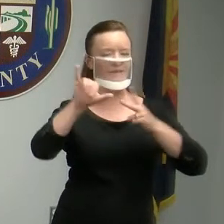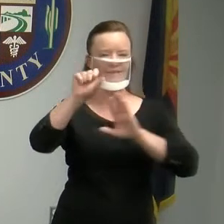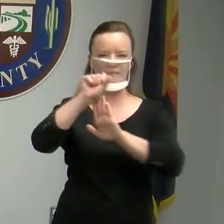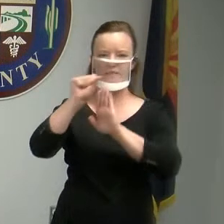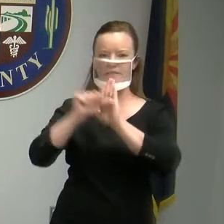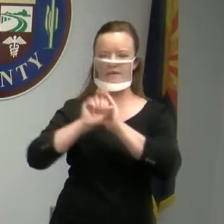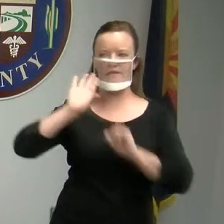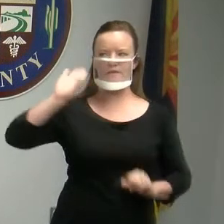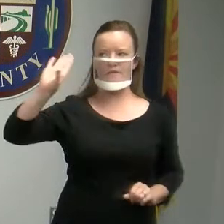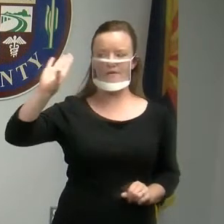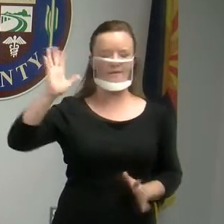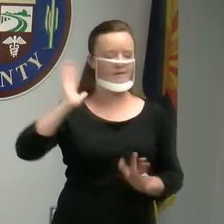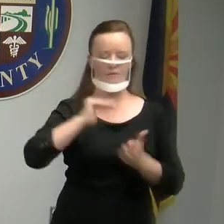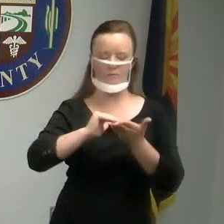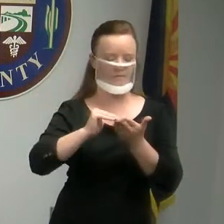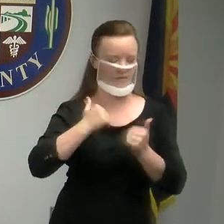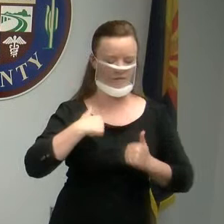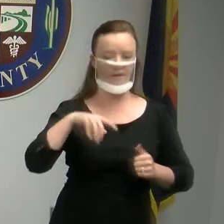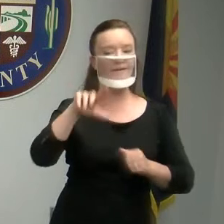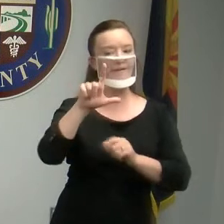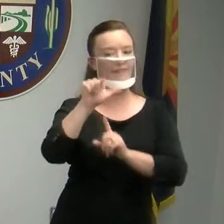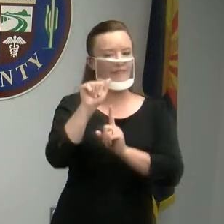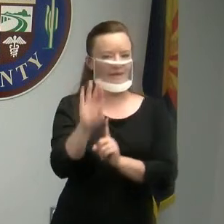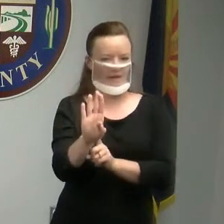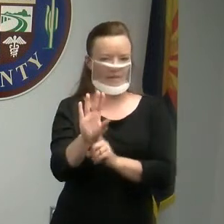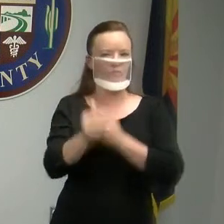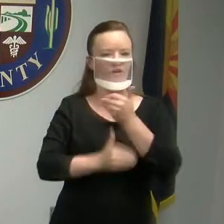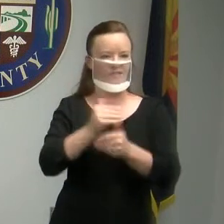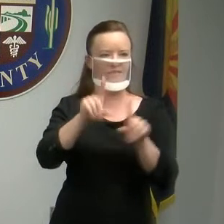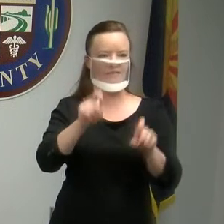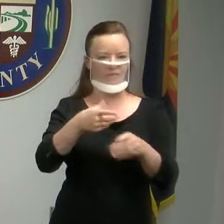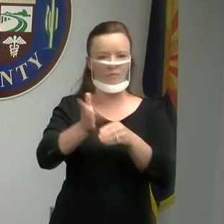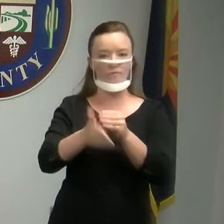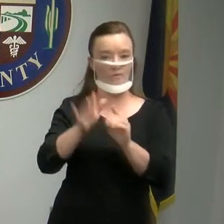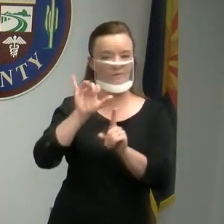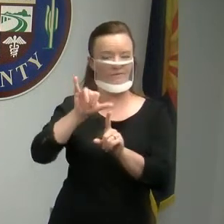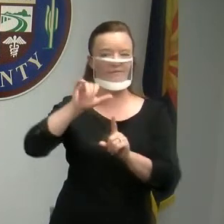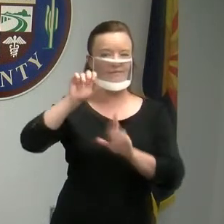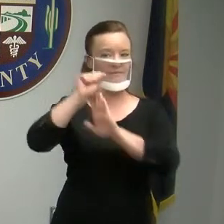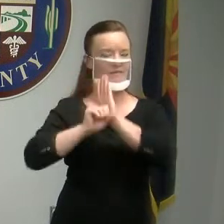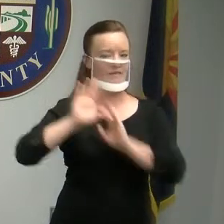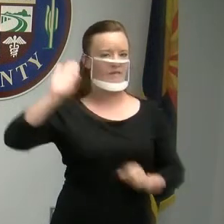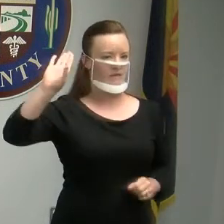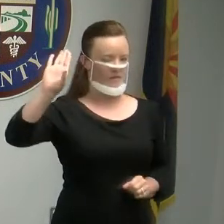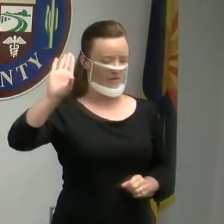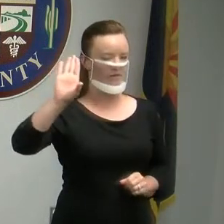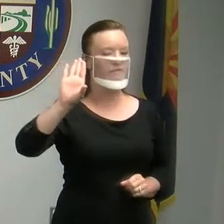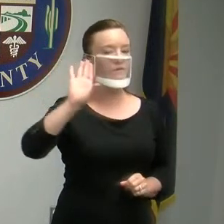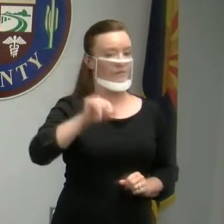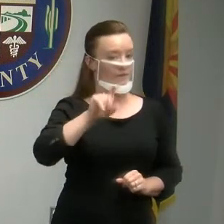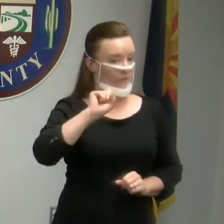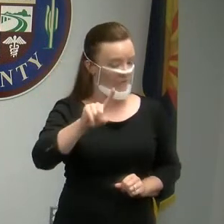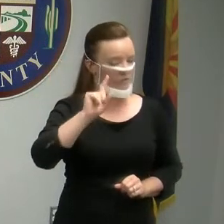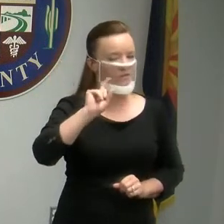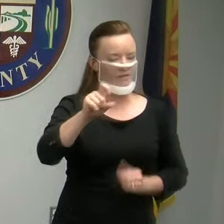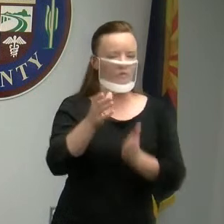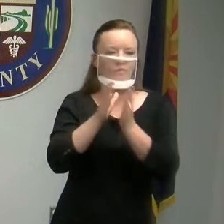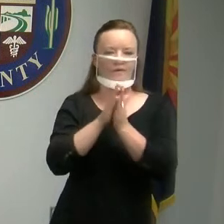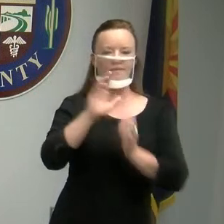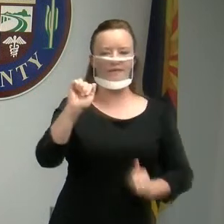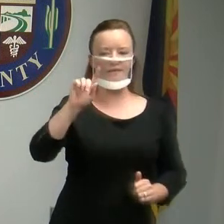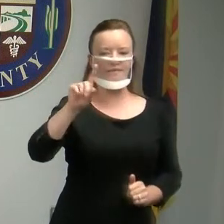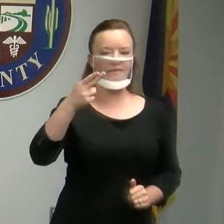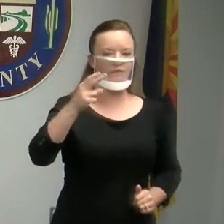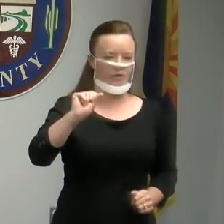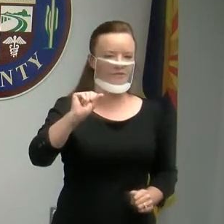function. The lab function is a state function, and so you would have to ask ADHS how they're. I know the